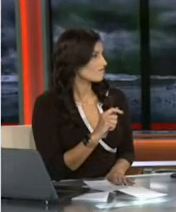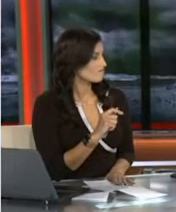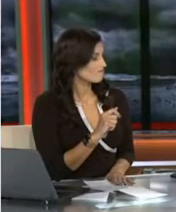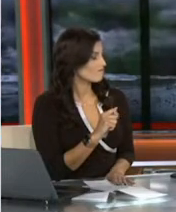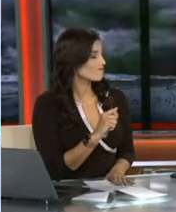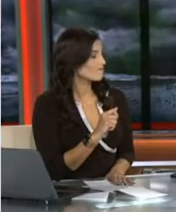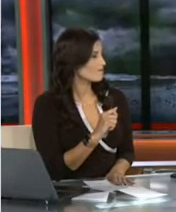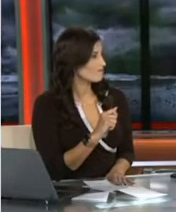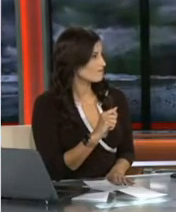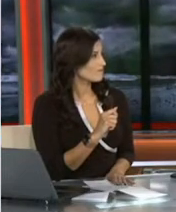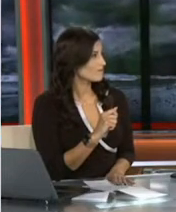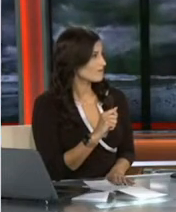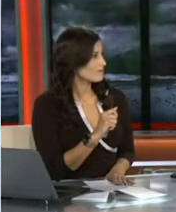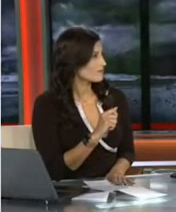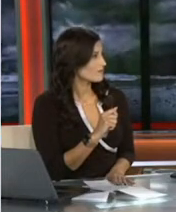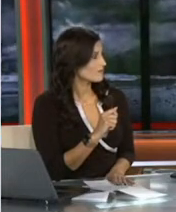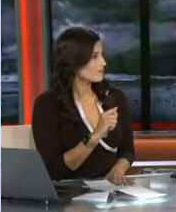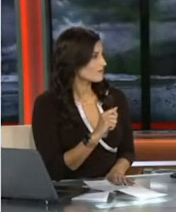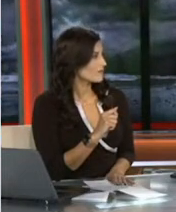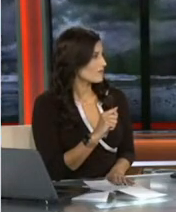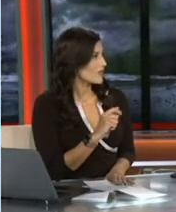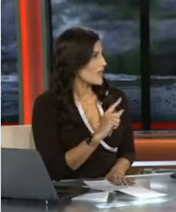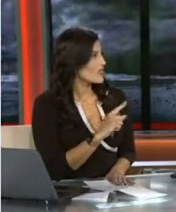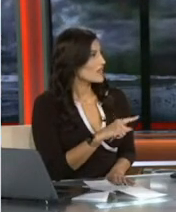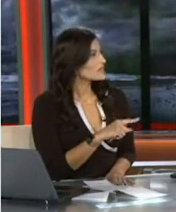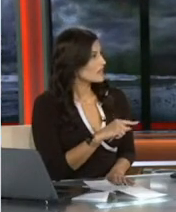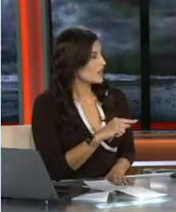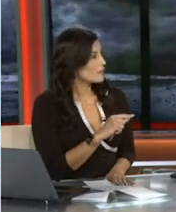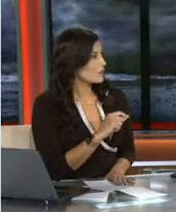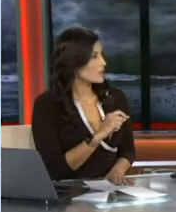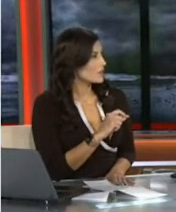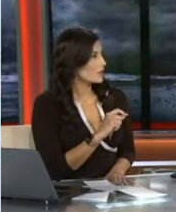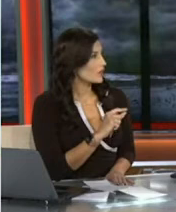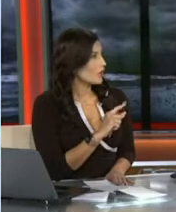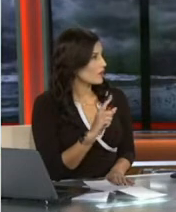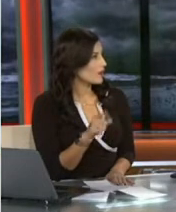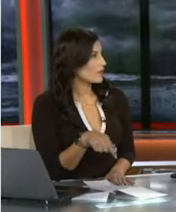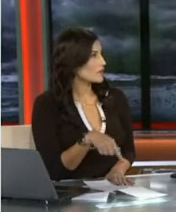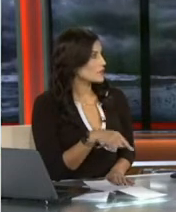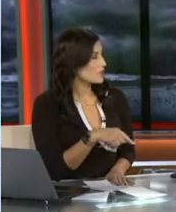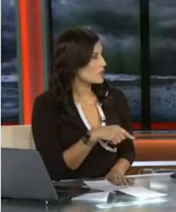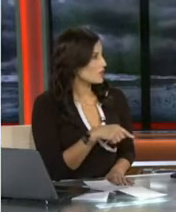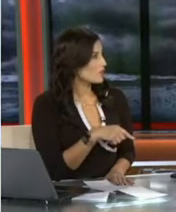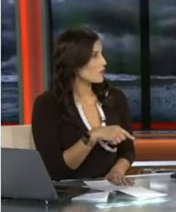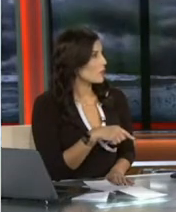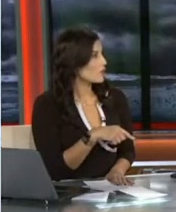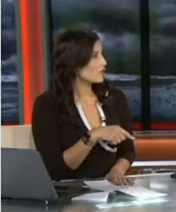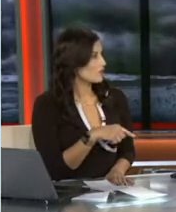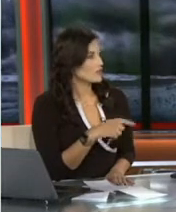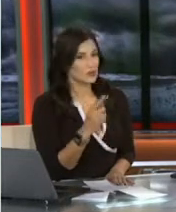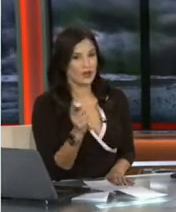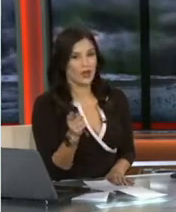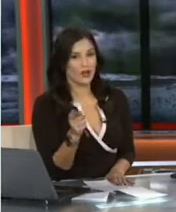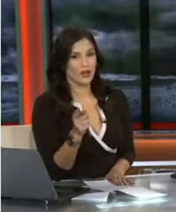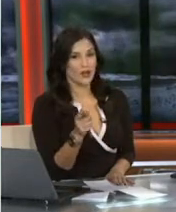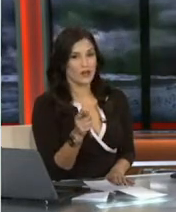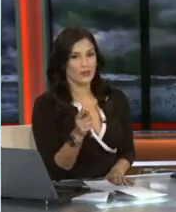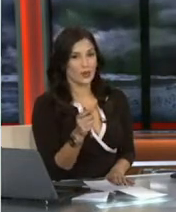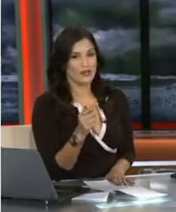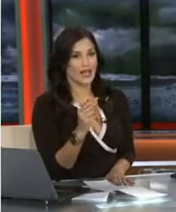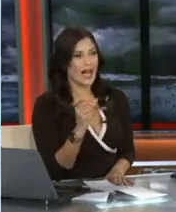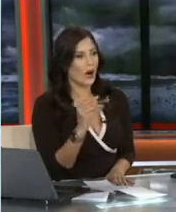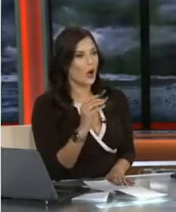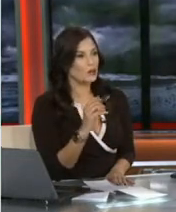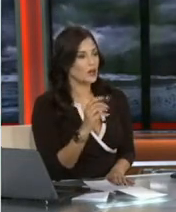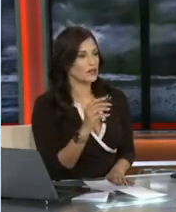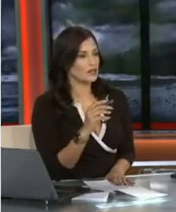responded to flooding and all sorts of emergencies. But again, this is unprecedented. That's the theme that we're seeing in all of our counties, and we're hearing from all of the officials we've had on air this